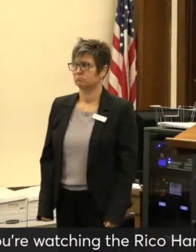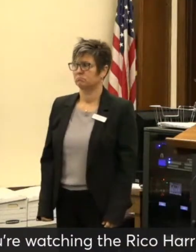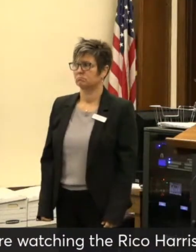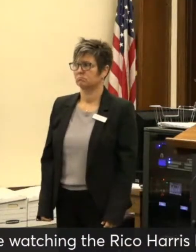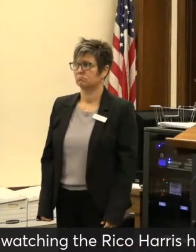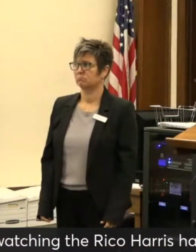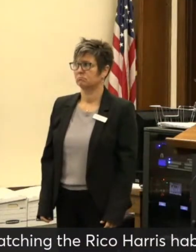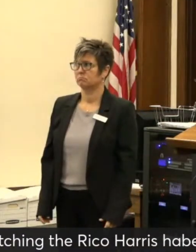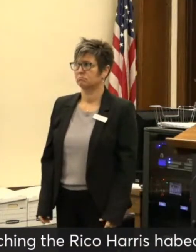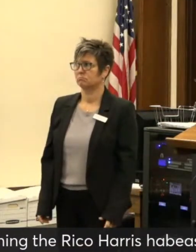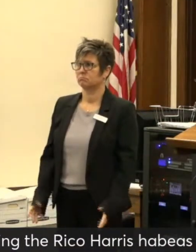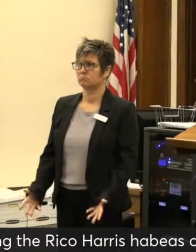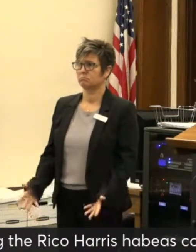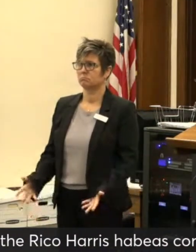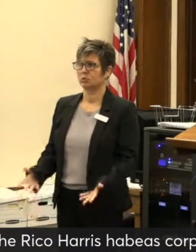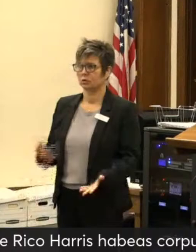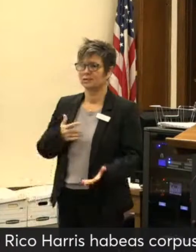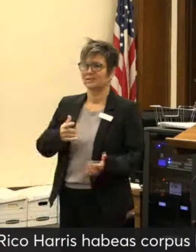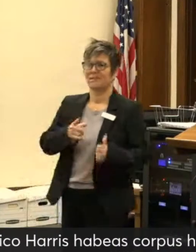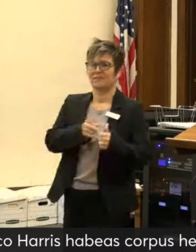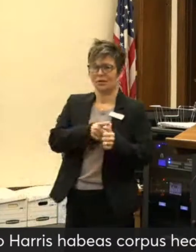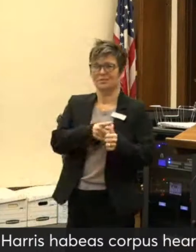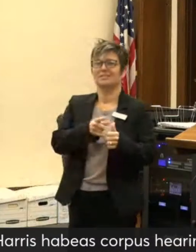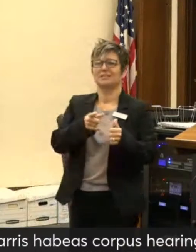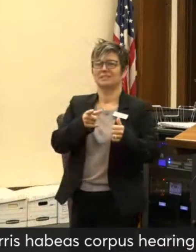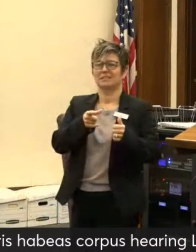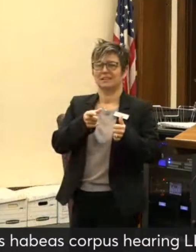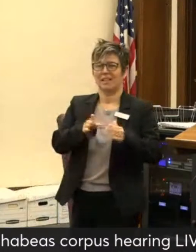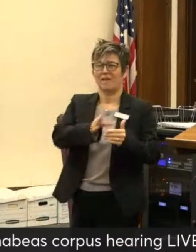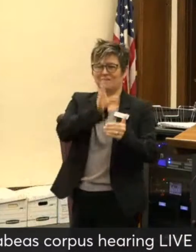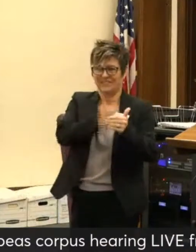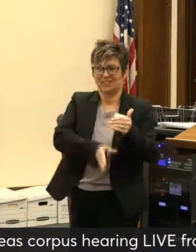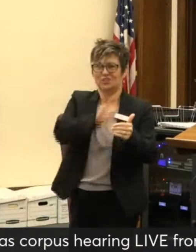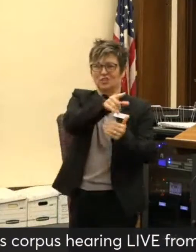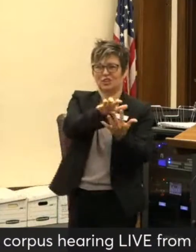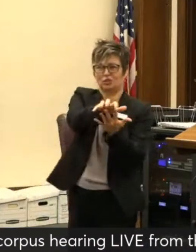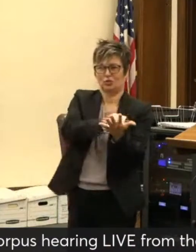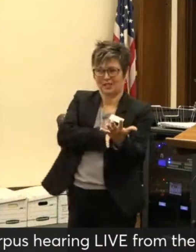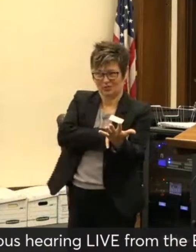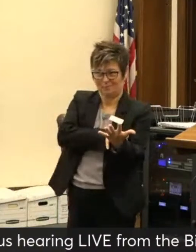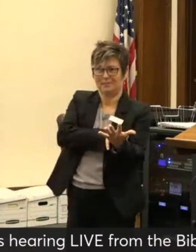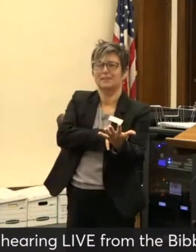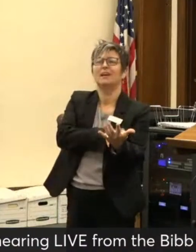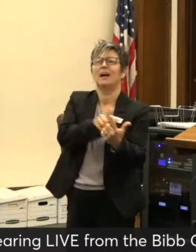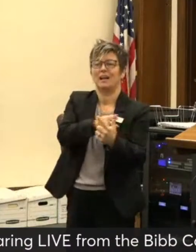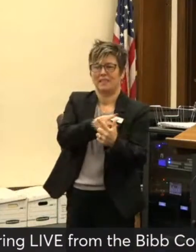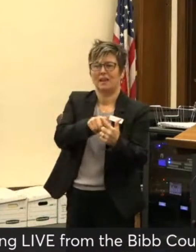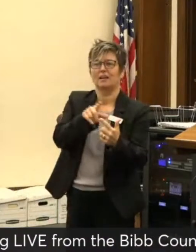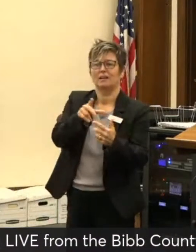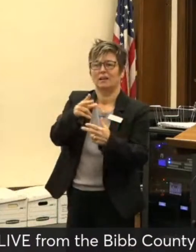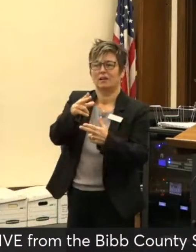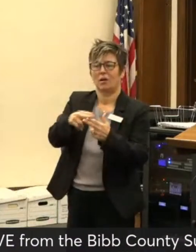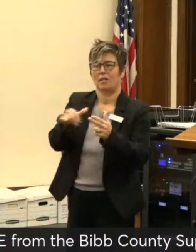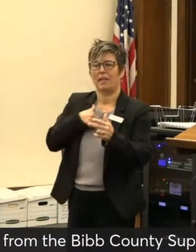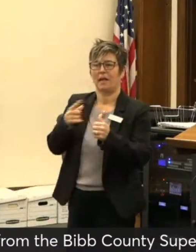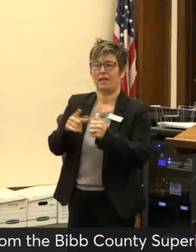just let the transcript get prepared and send that to you, and that'll be day one, and we'll look